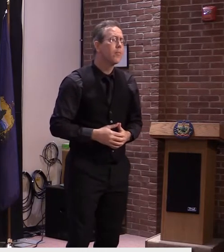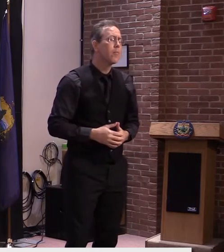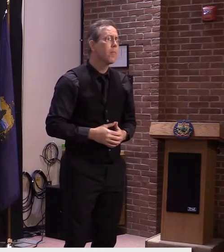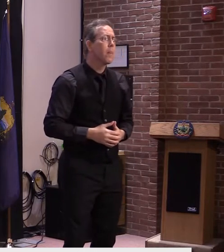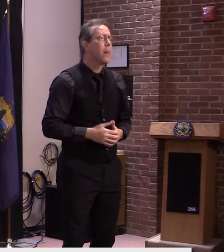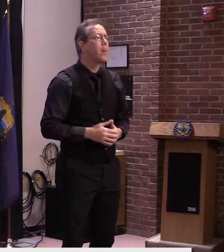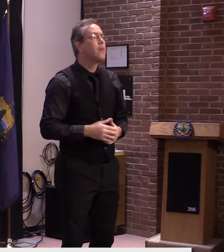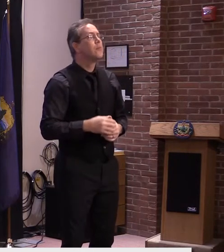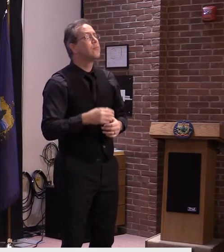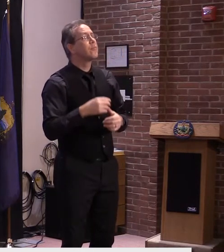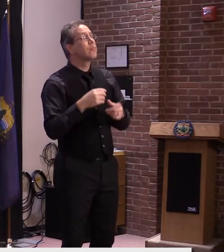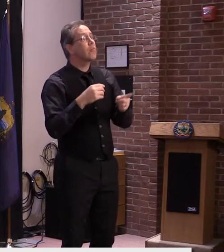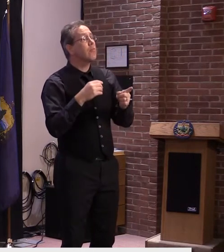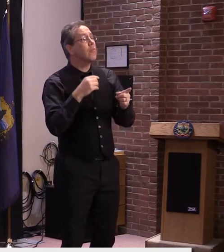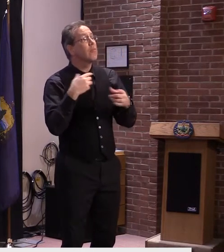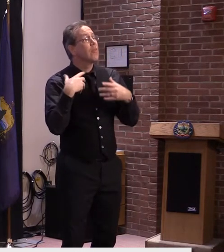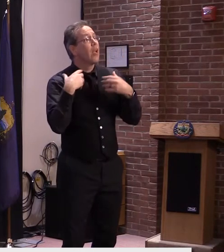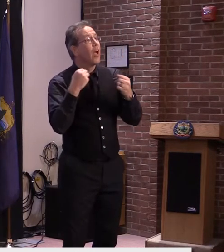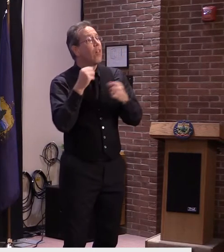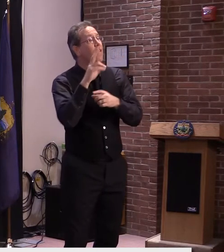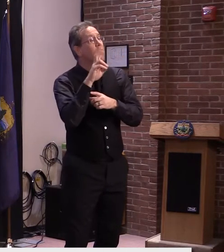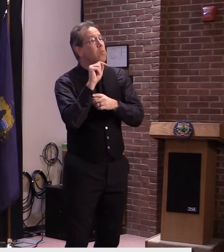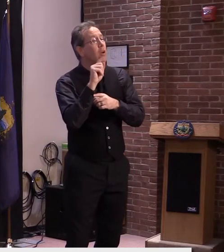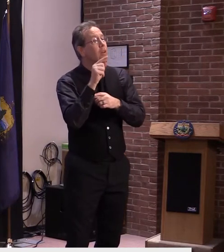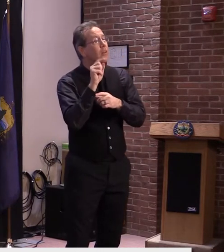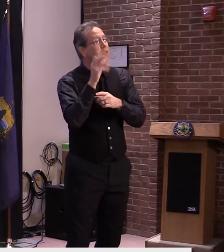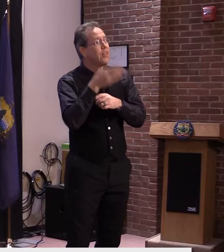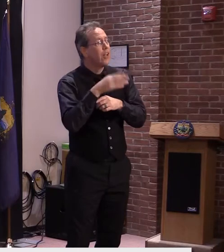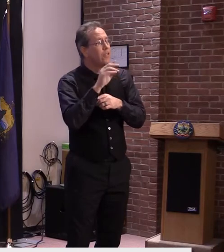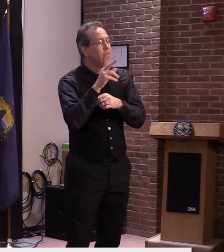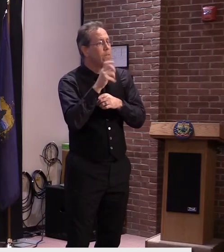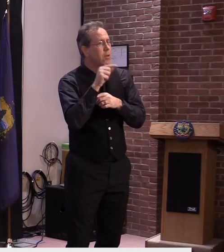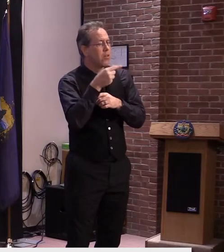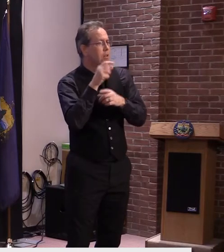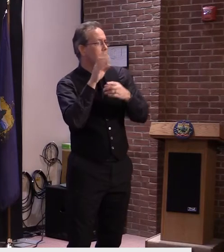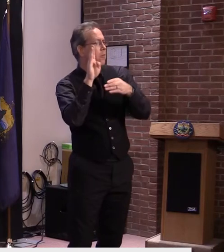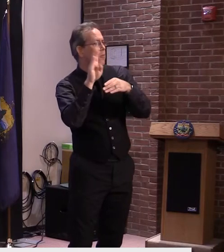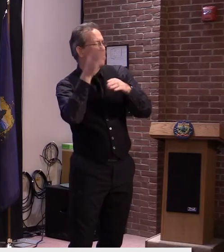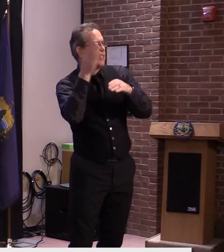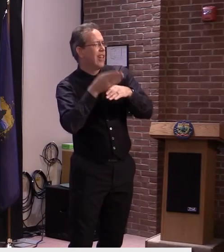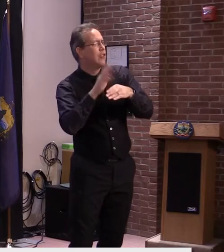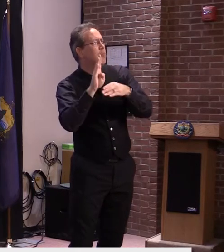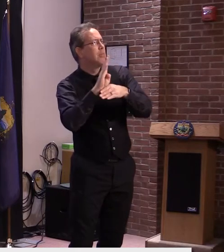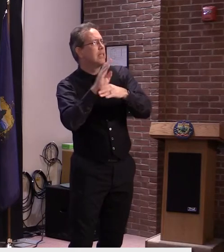healthvermont.gov/business. Thank you for today, and I'll turn it over to Secretary French for an educational update.